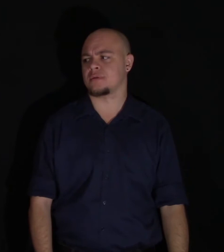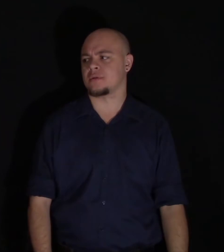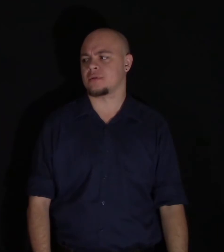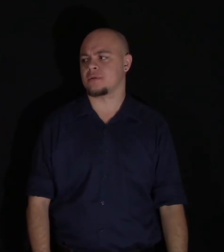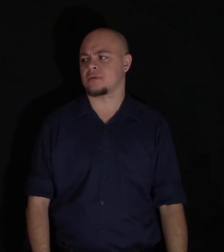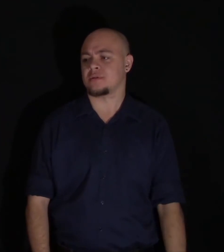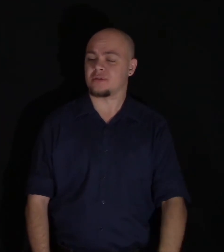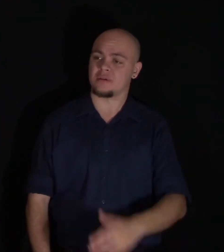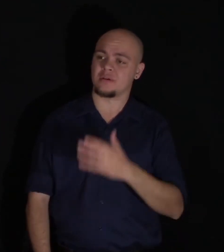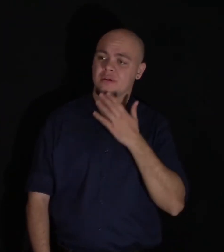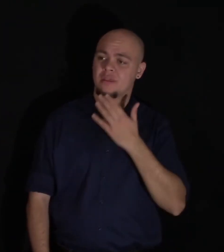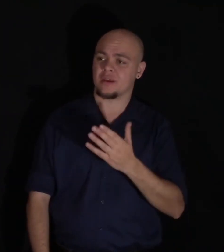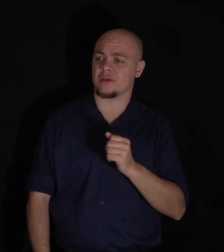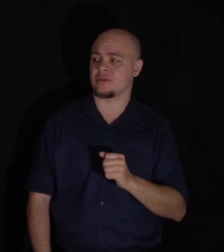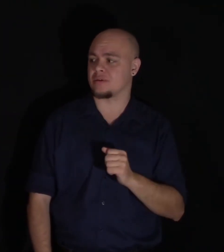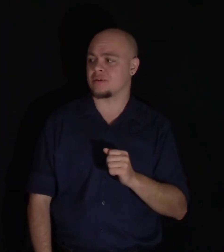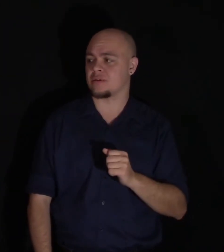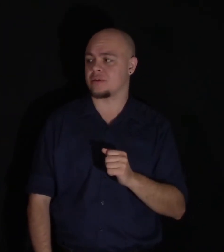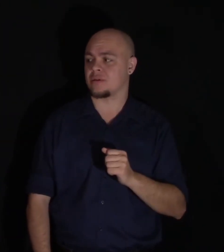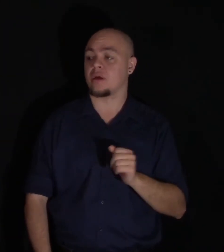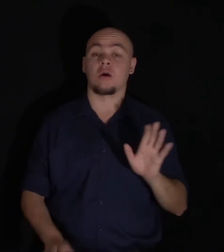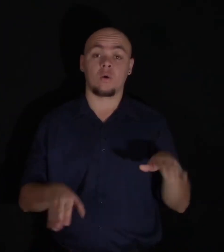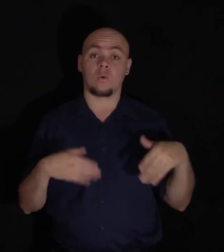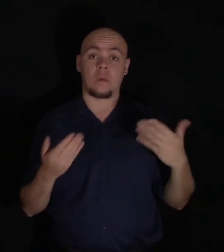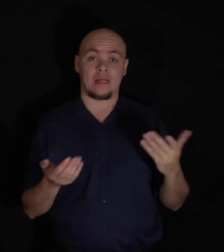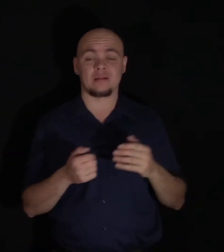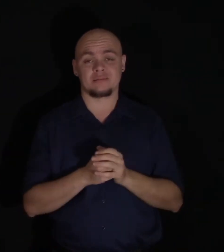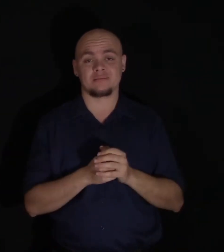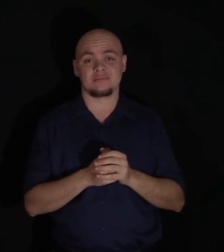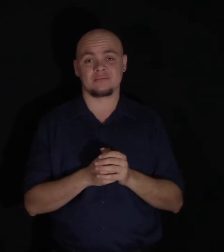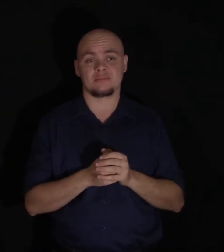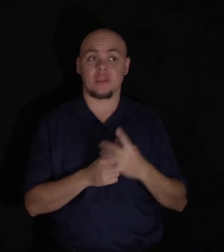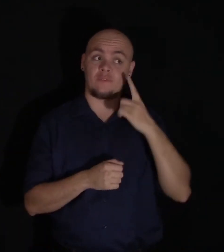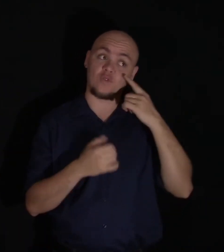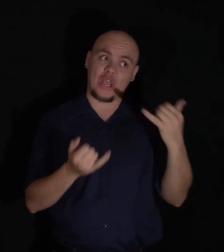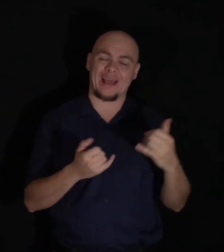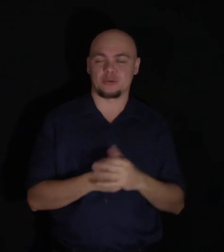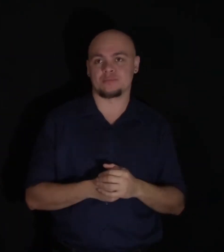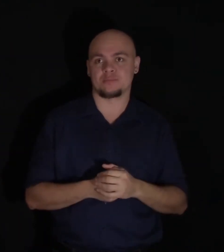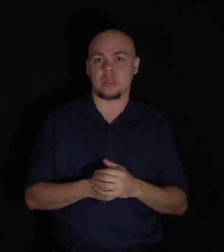Is the mic's working? Well, for now, yeah, we'll see.